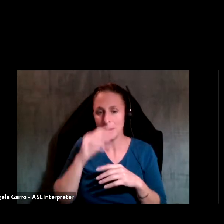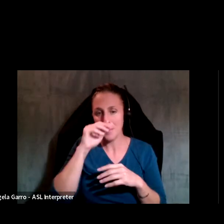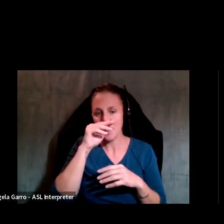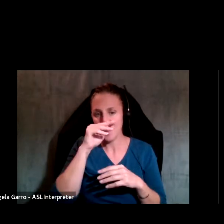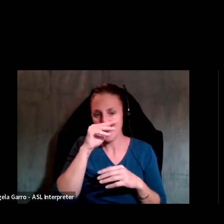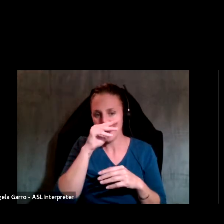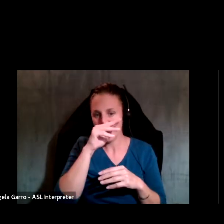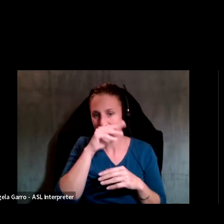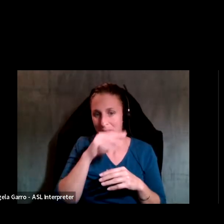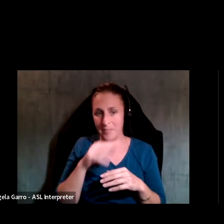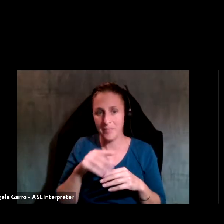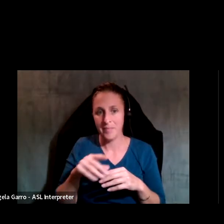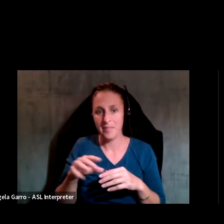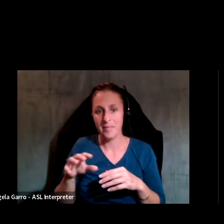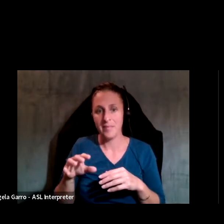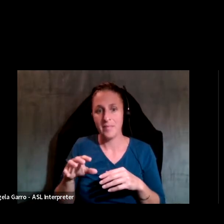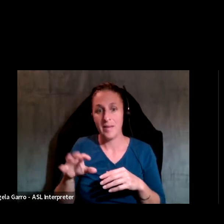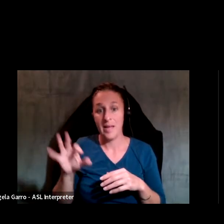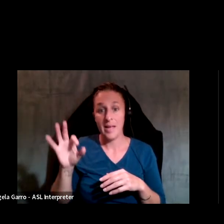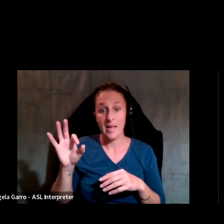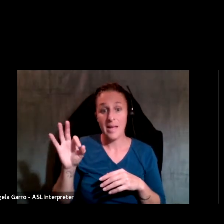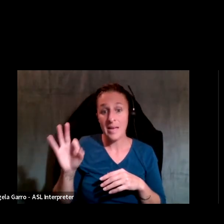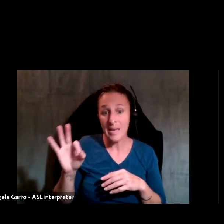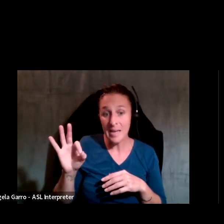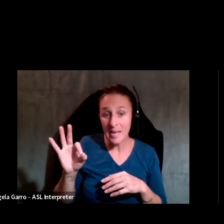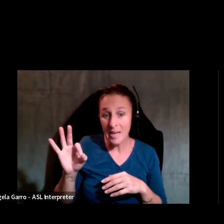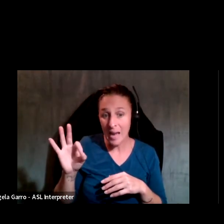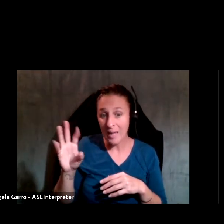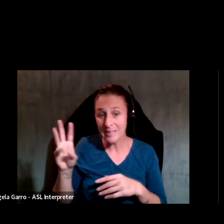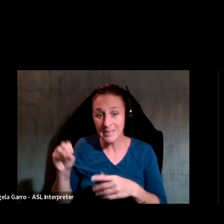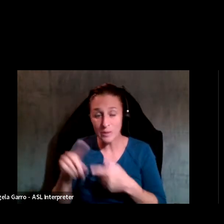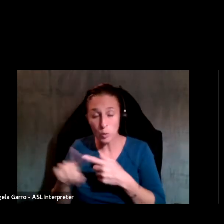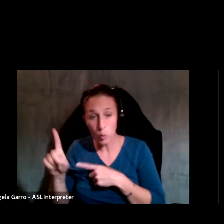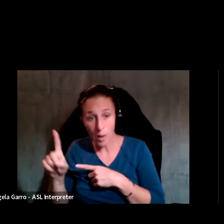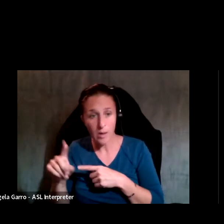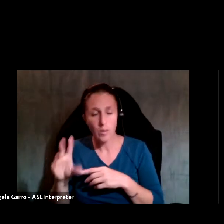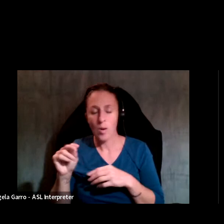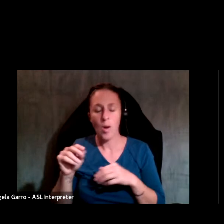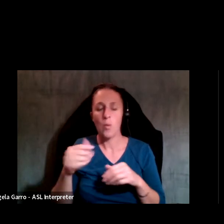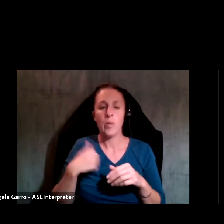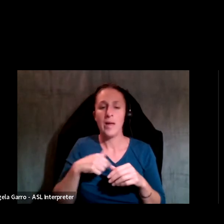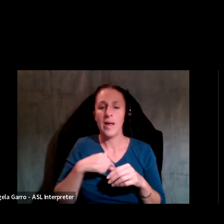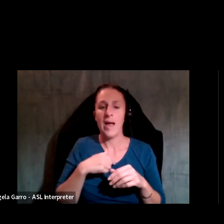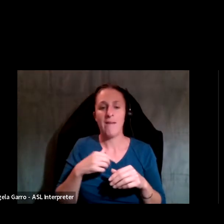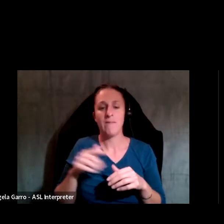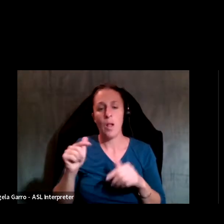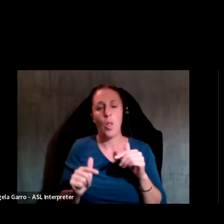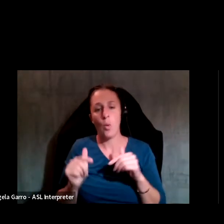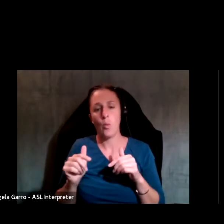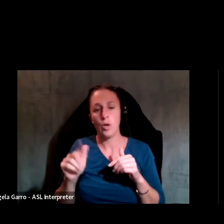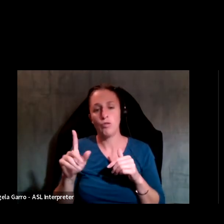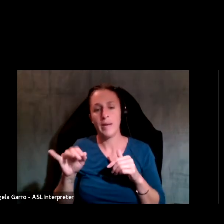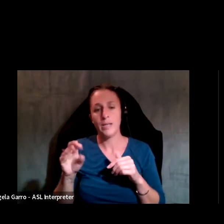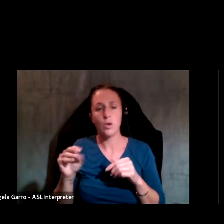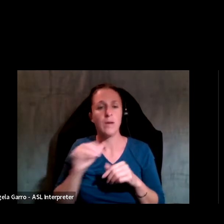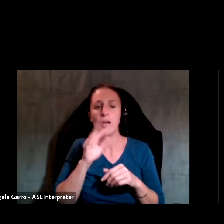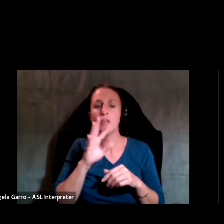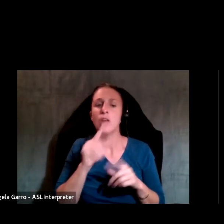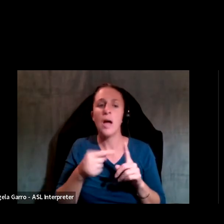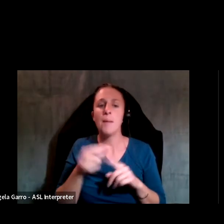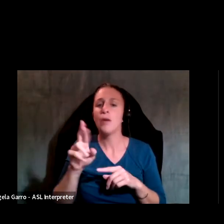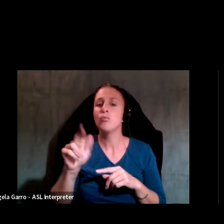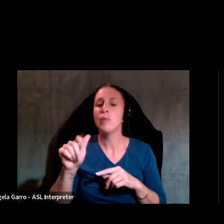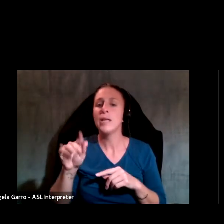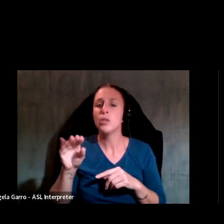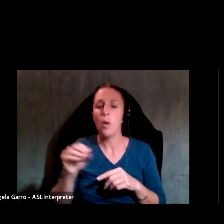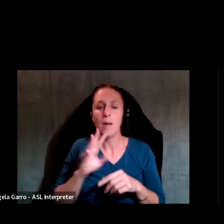big. 960 to 1? No, it's not. No, We have not that lower big. ratio than Maybe that. it's 450. But I'm not It's lower talking than about that. our ratio. I'm talking about